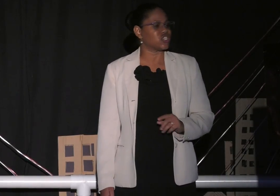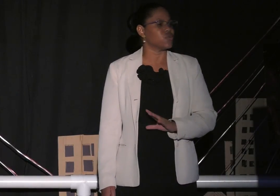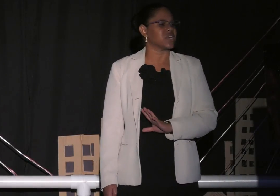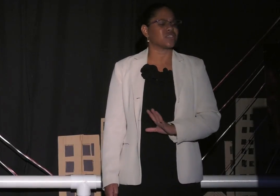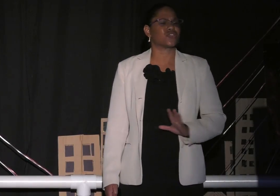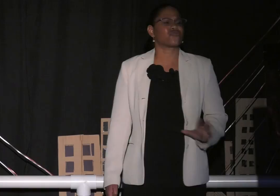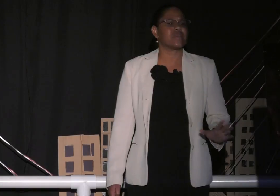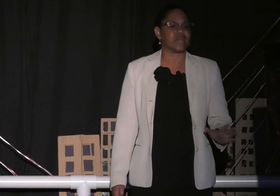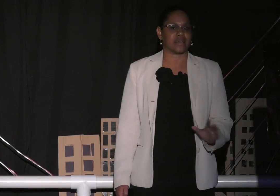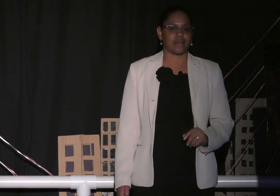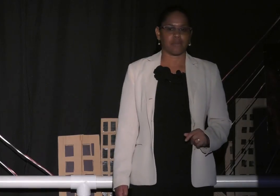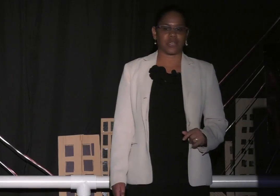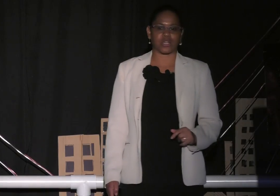she was extremely patient.